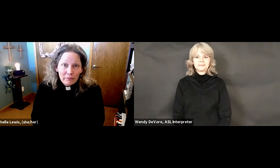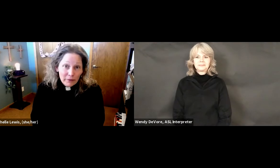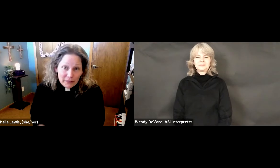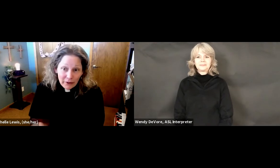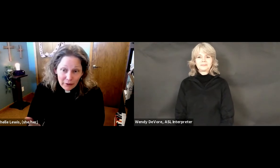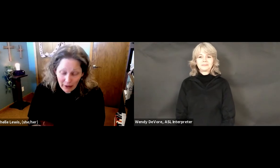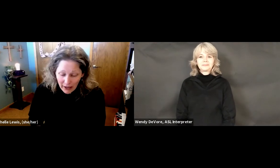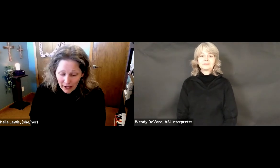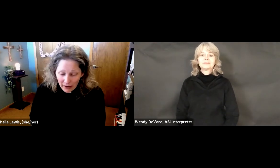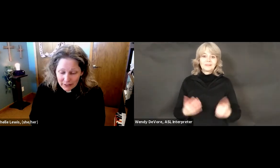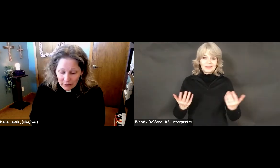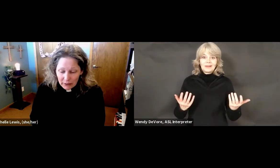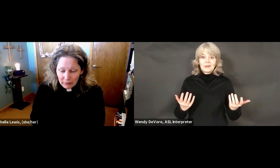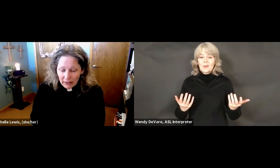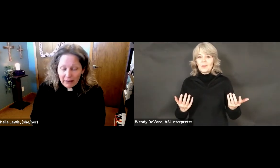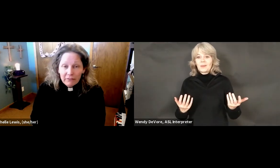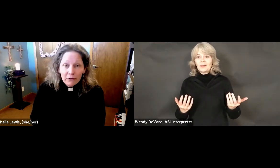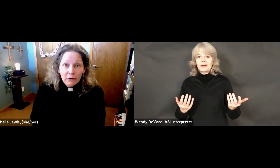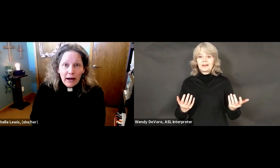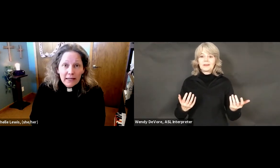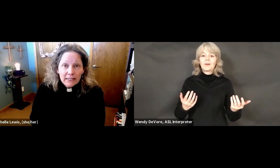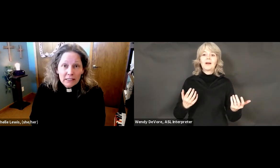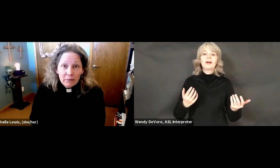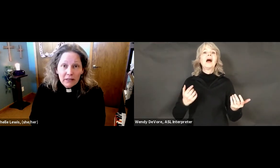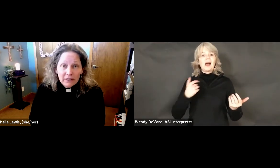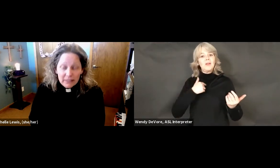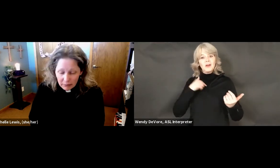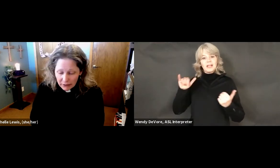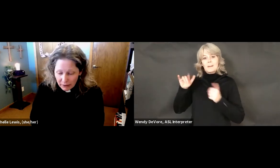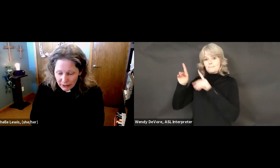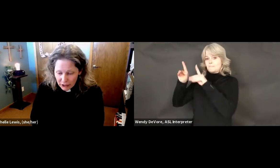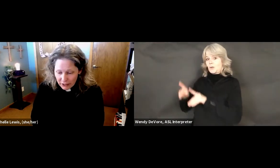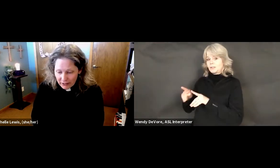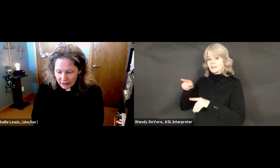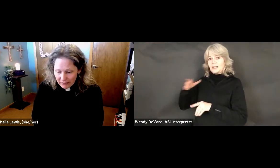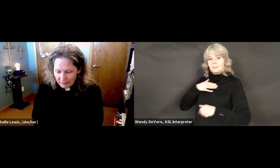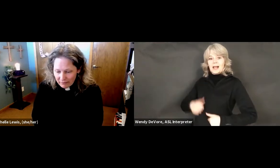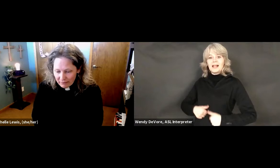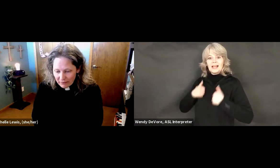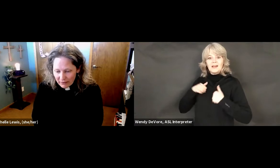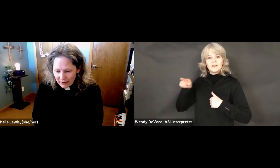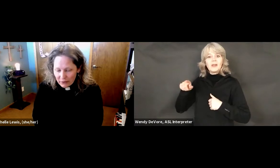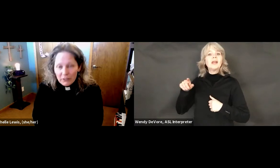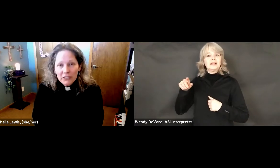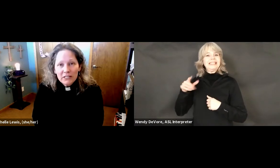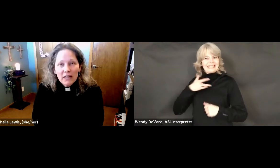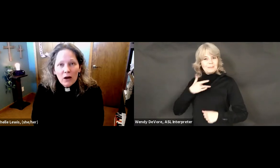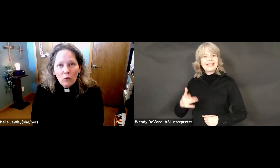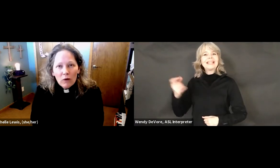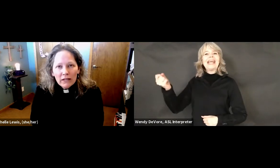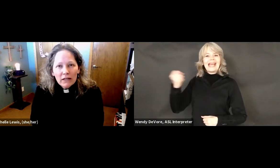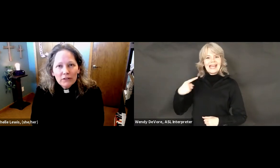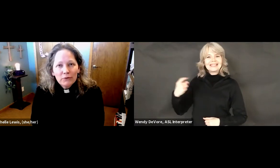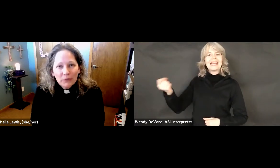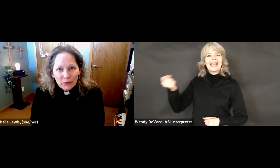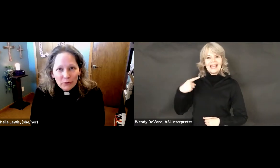I will tell you, I have someone in my life who asks me a similar question. The question is,